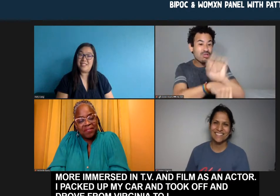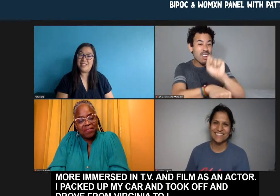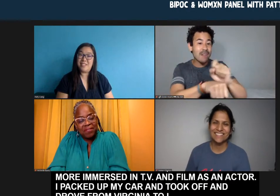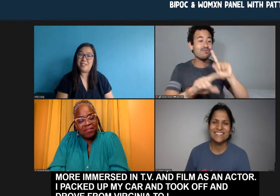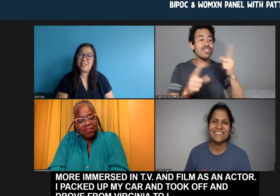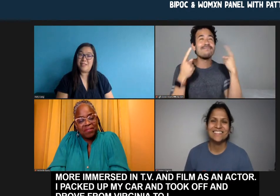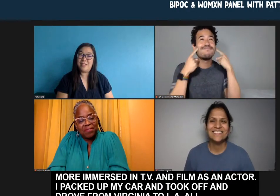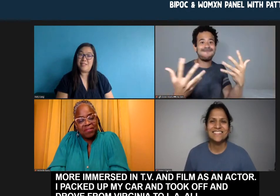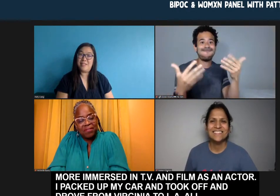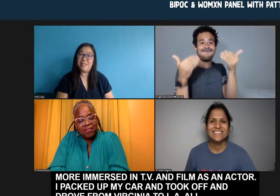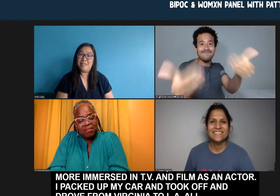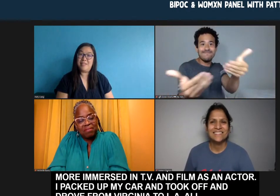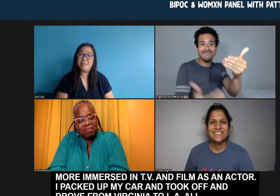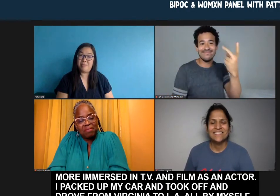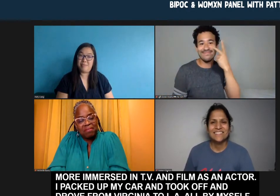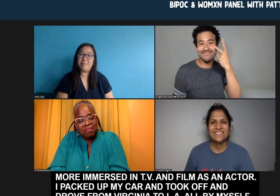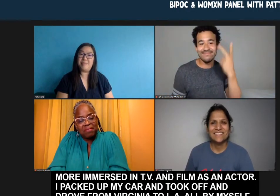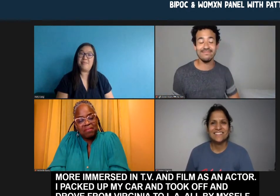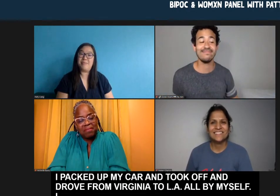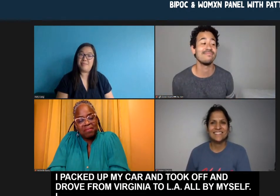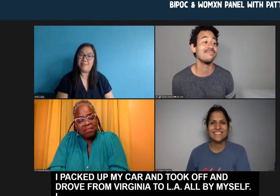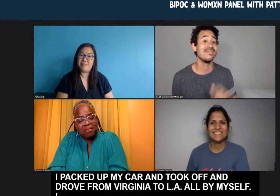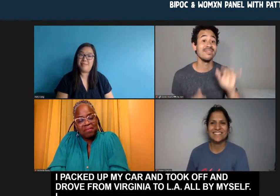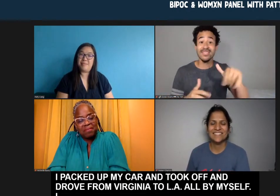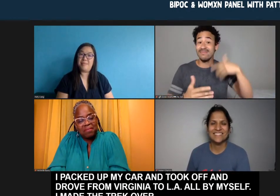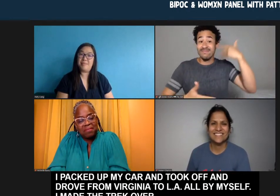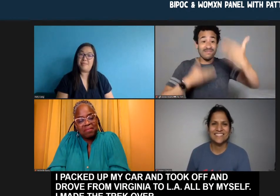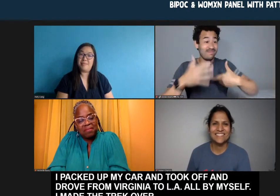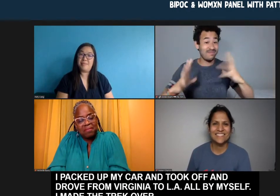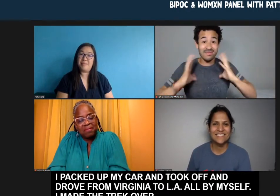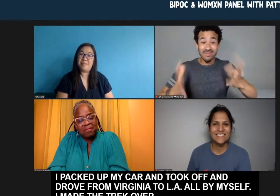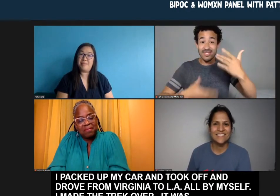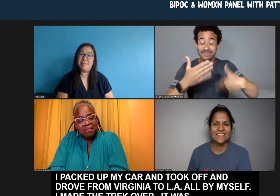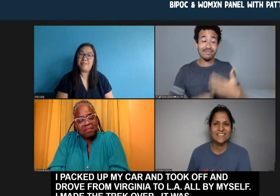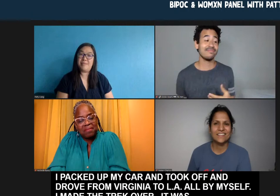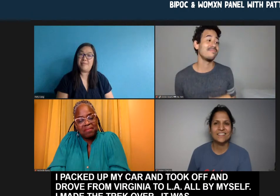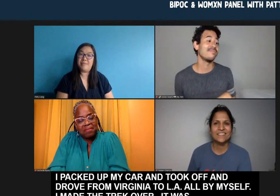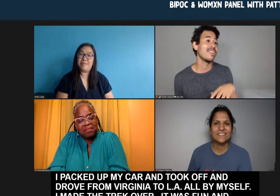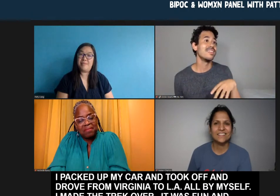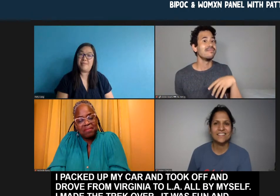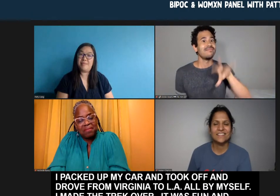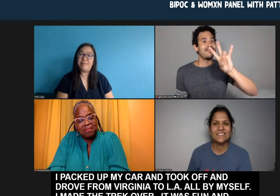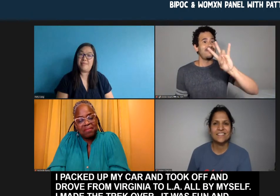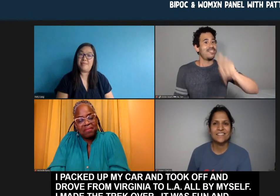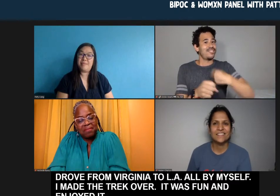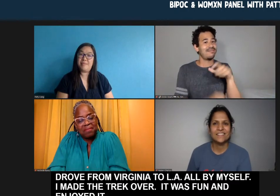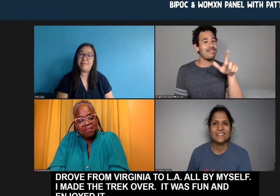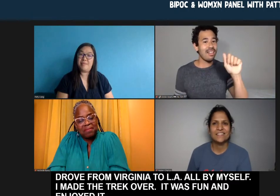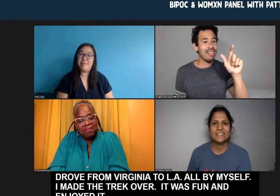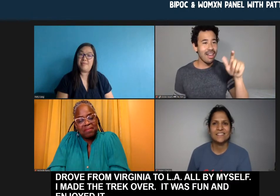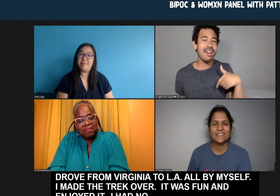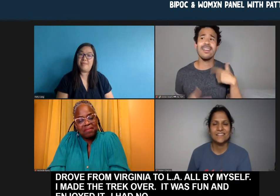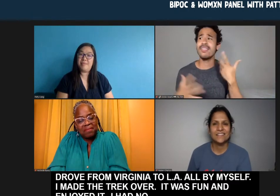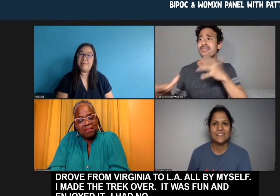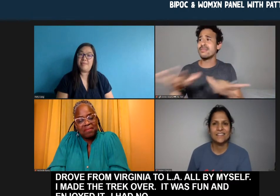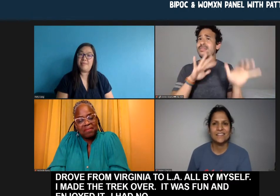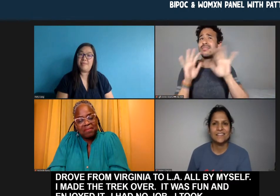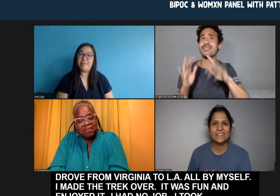and I really enjoyed it. I had no job. I just decided to take that leap of faith and go for it. And so it was 7 years that I was in